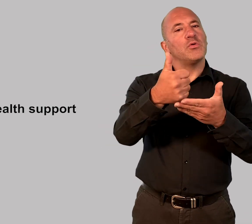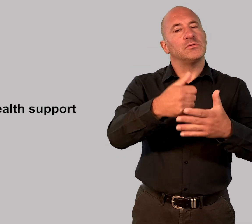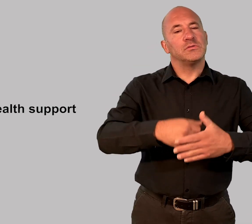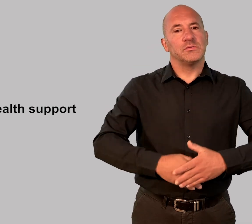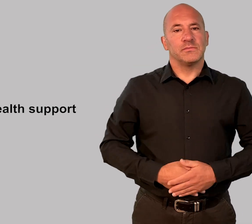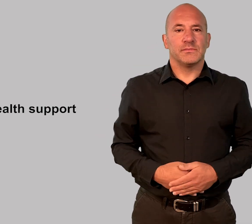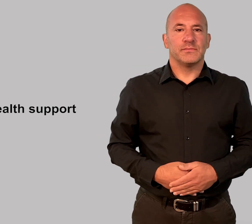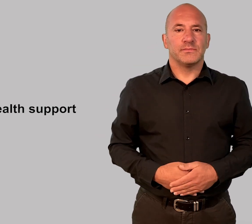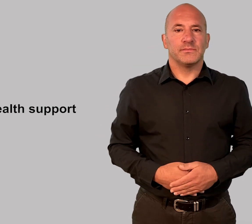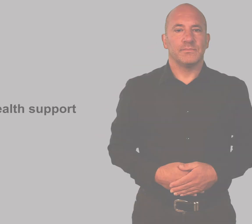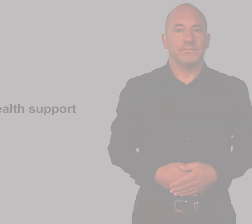Mental health support.